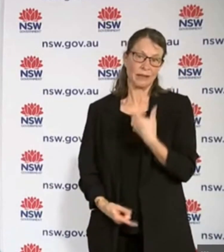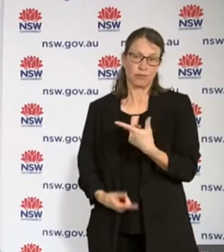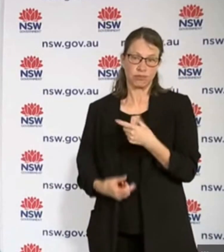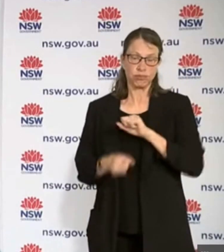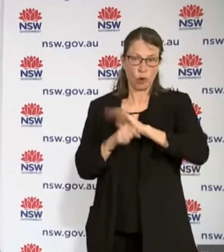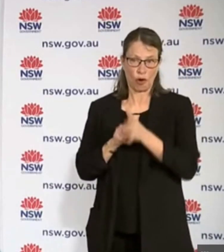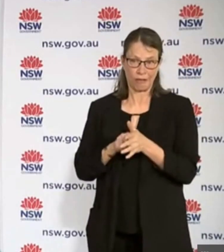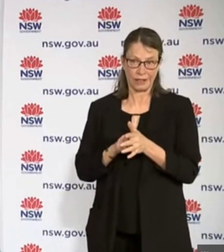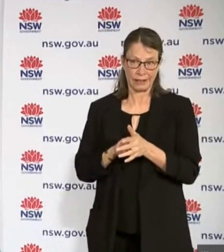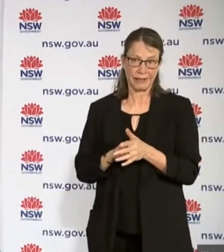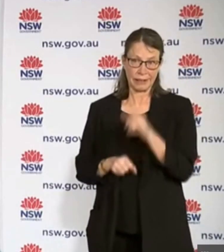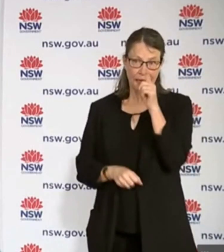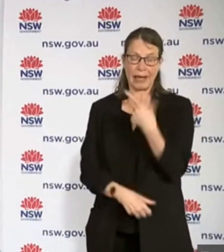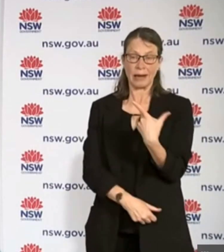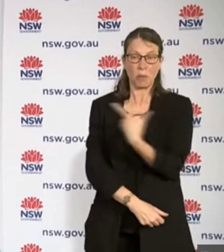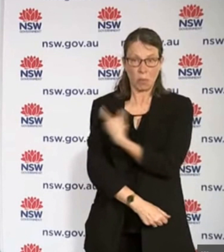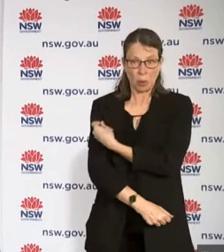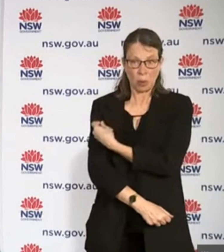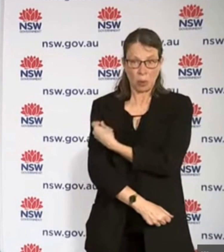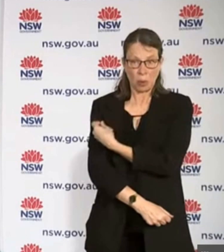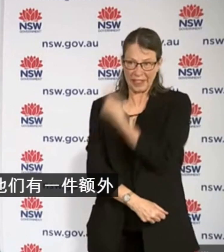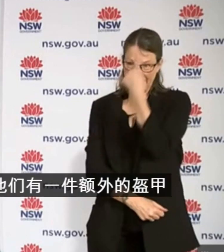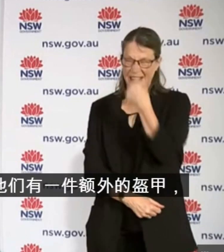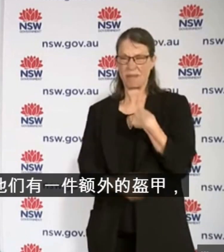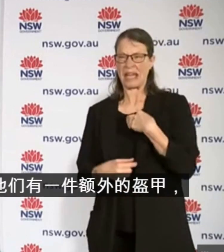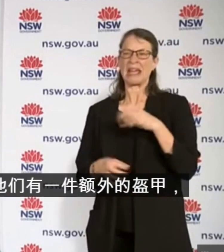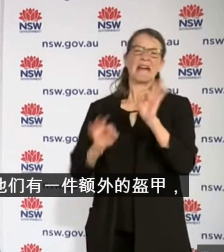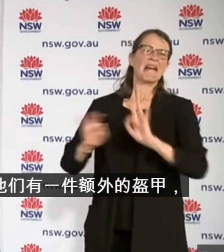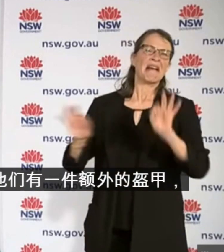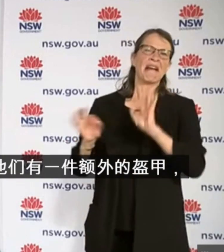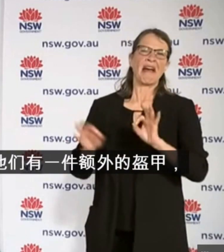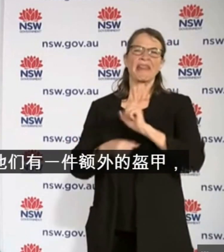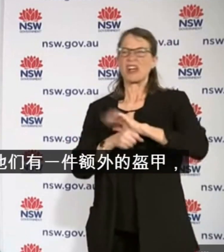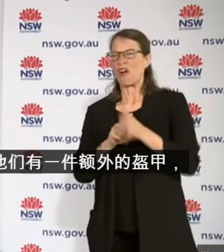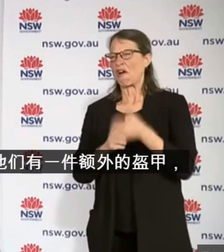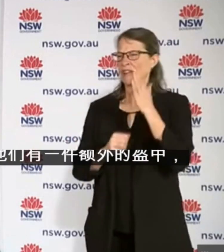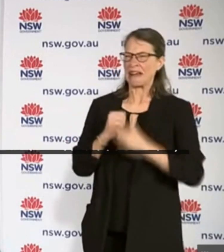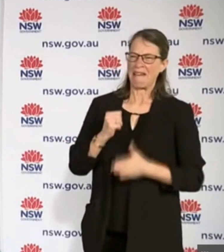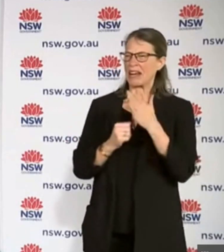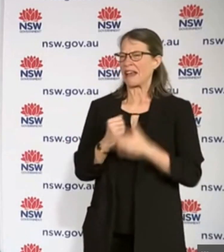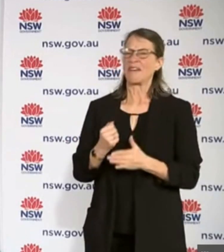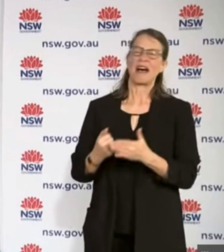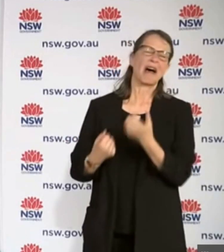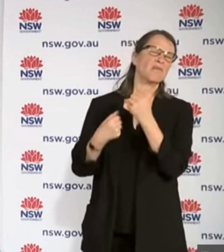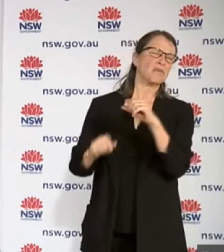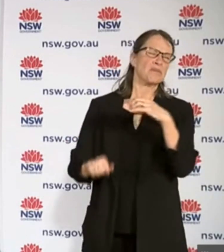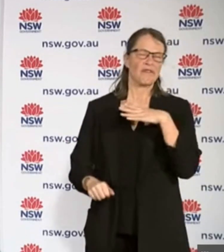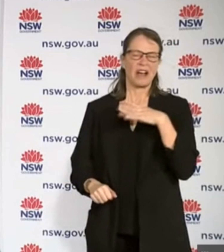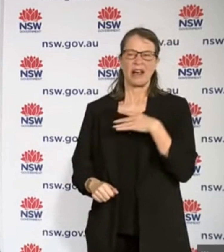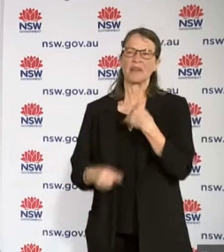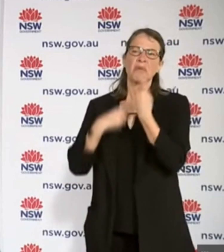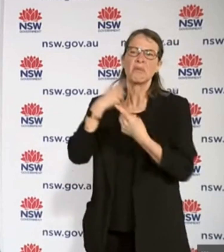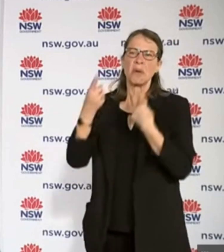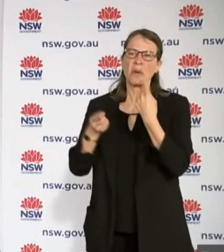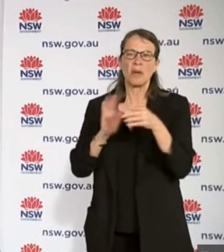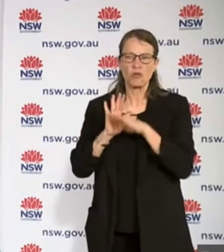world, people thought they had an extra coat of armour when they were fully vaccinated and perhaps had a disregard for the health orders. We